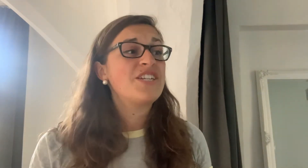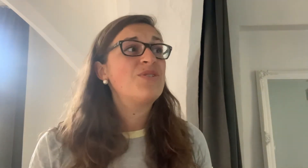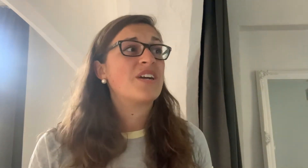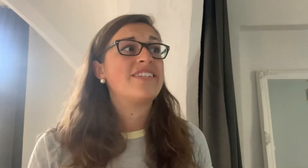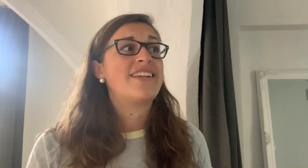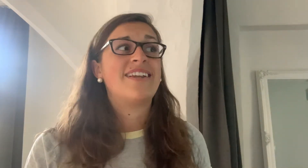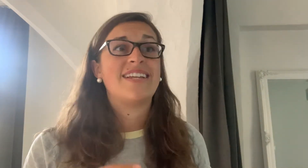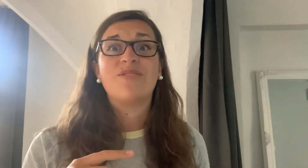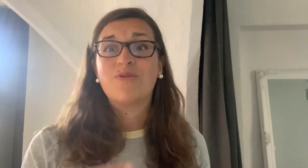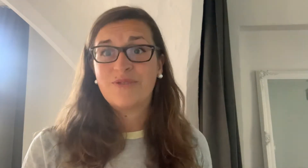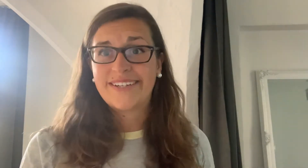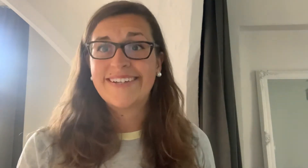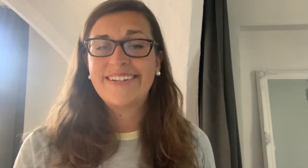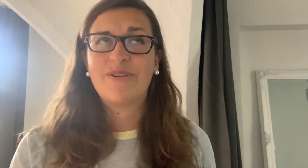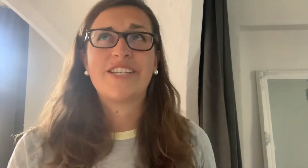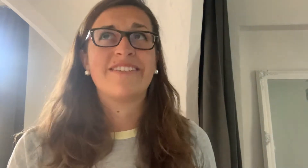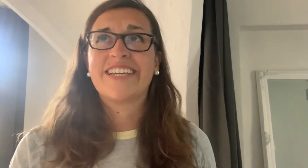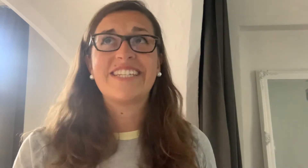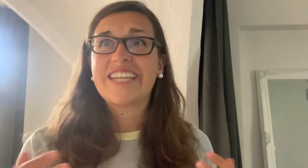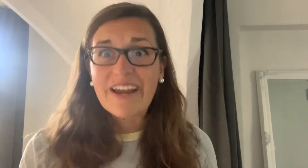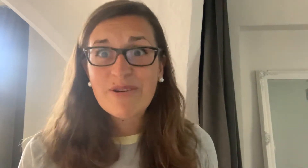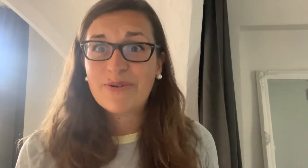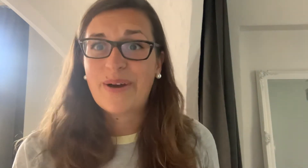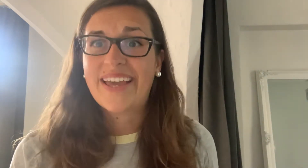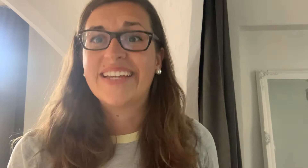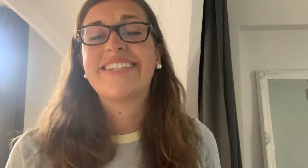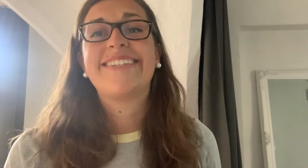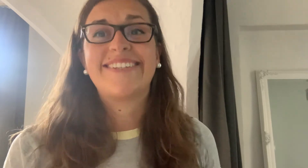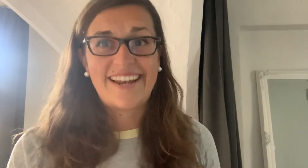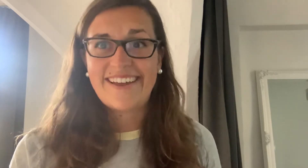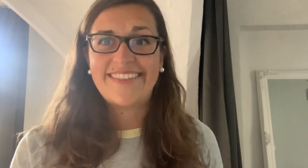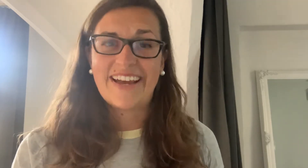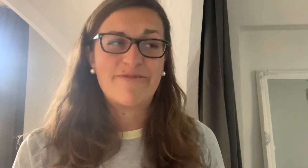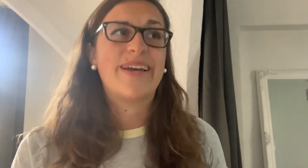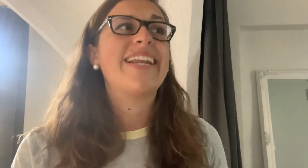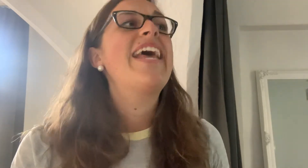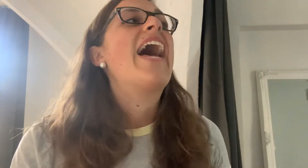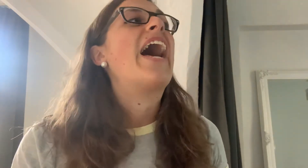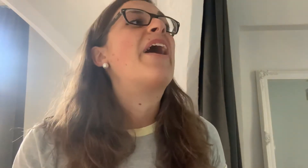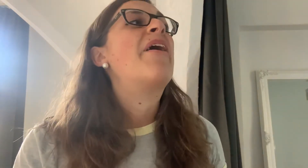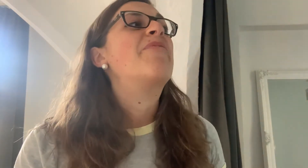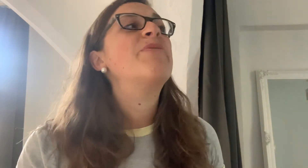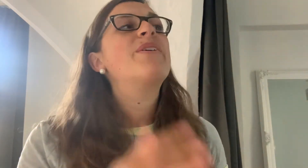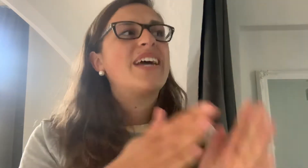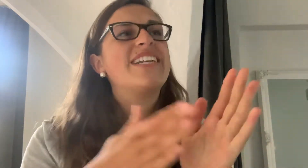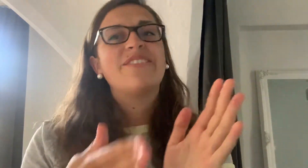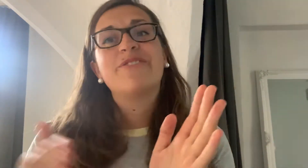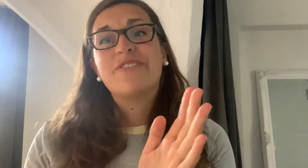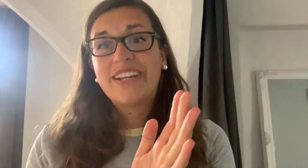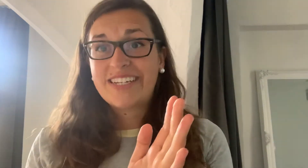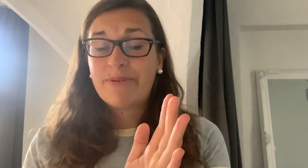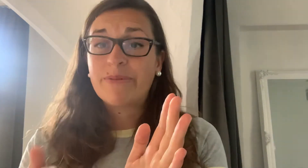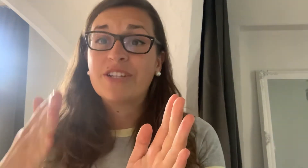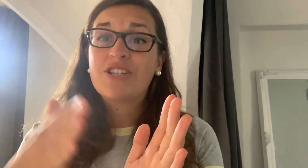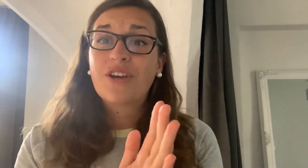not going to learn it in order, which sounds like a terrible way to learn the alphabet. We will learn it in order eventually, but I'm going to show